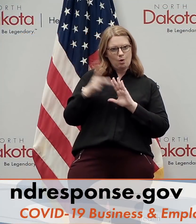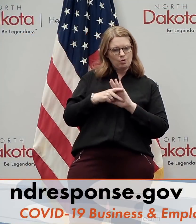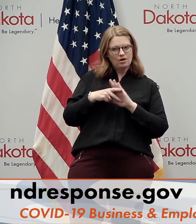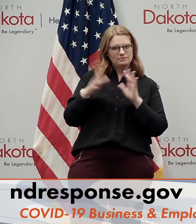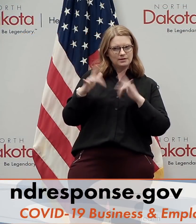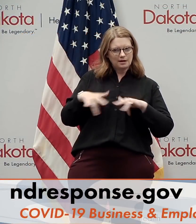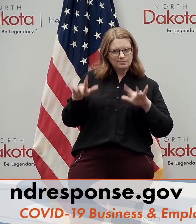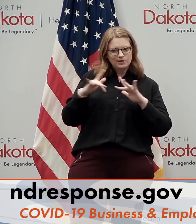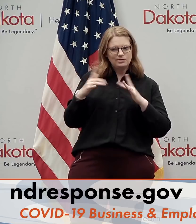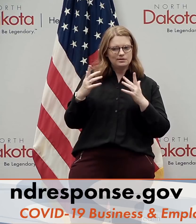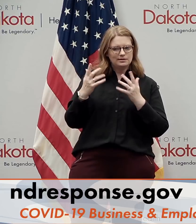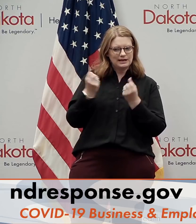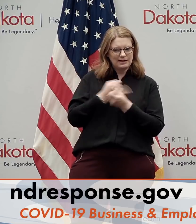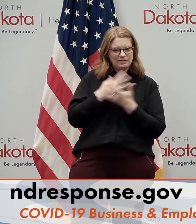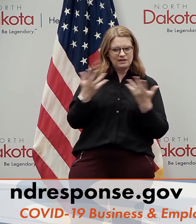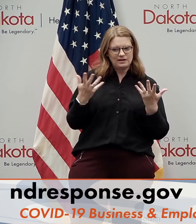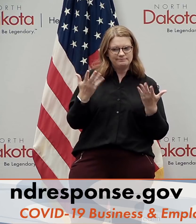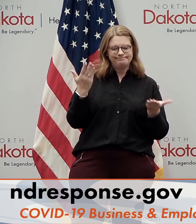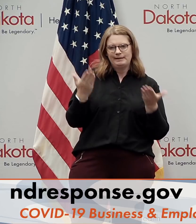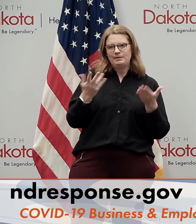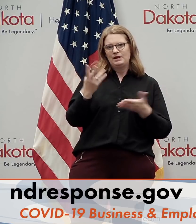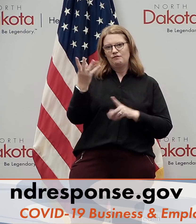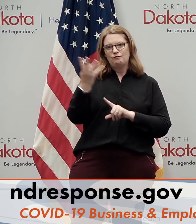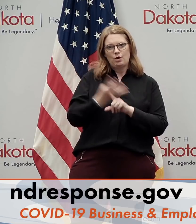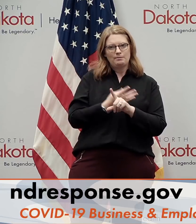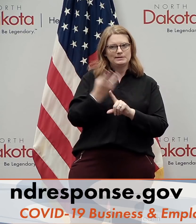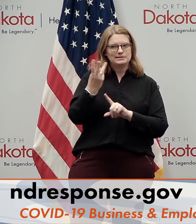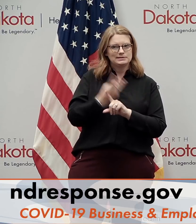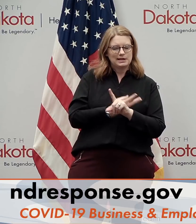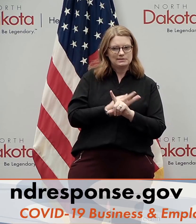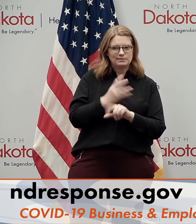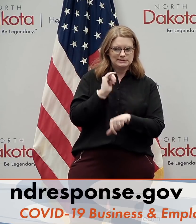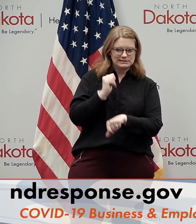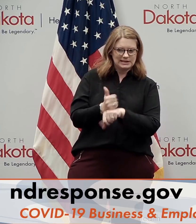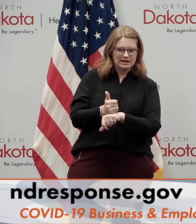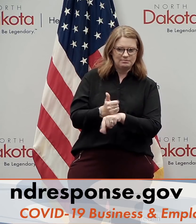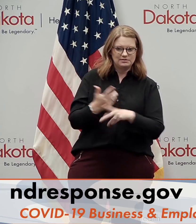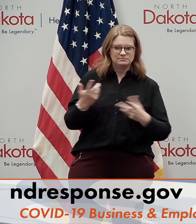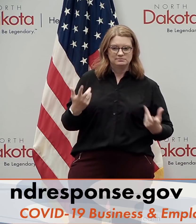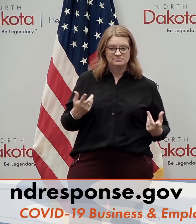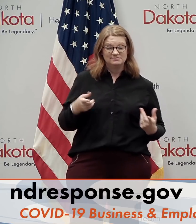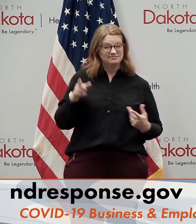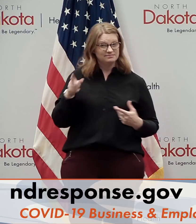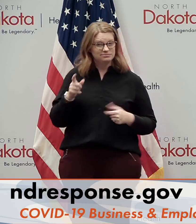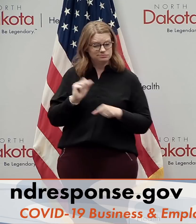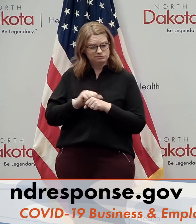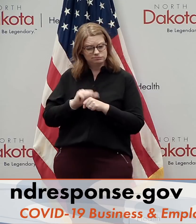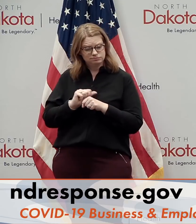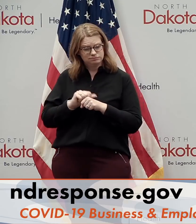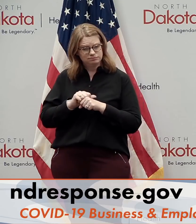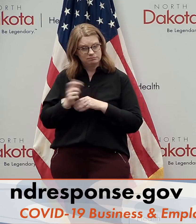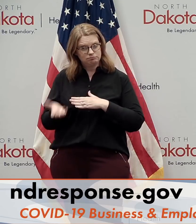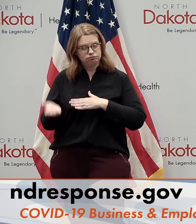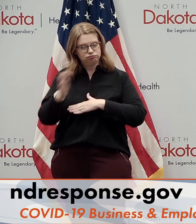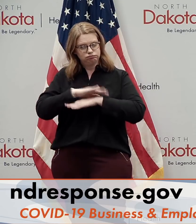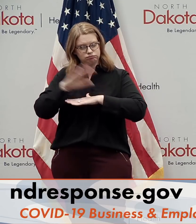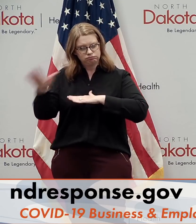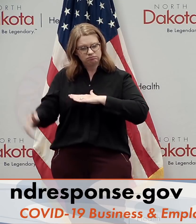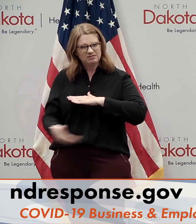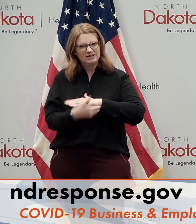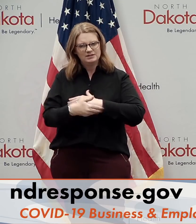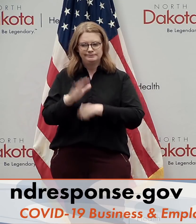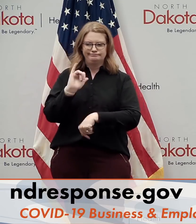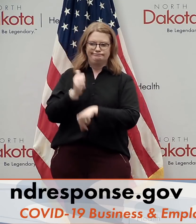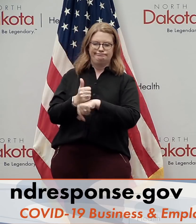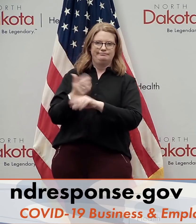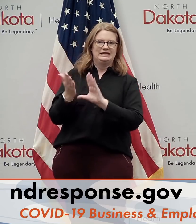and websites and everything might take 4 months or 6 months to implement. These folks have been working around the clock. They've got it. They're going to have this thing